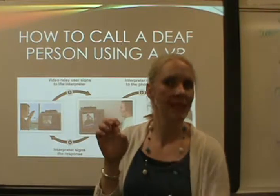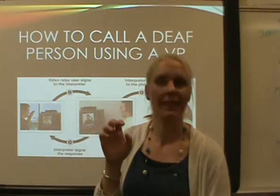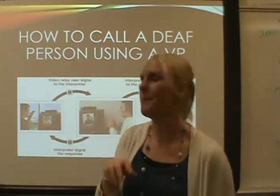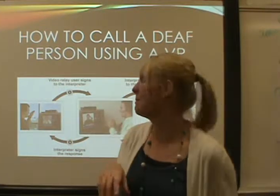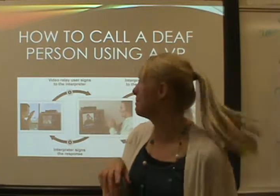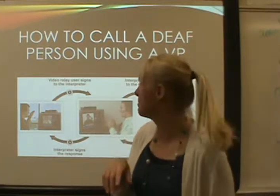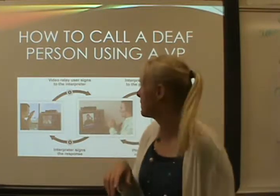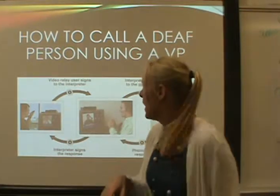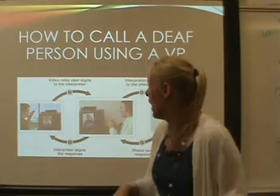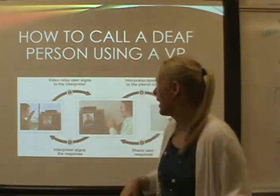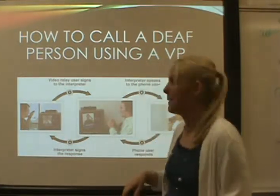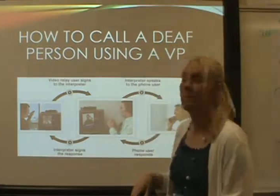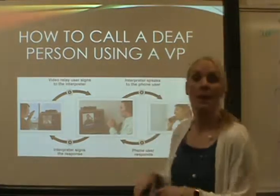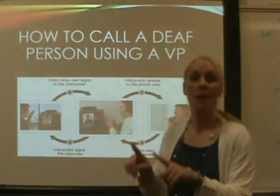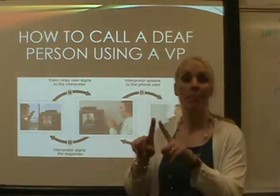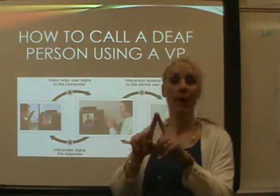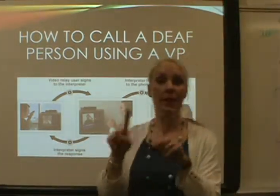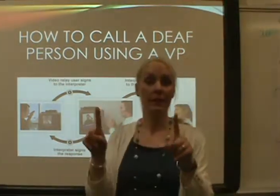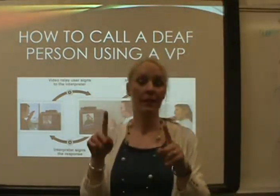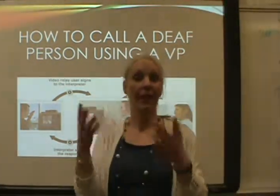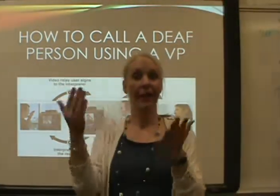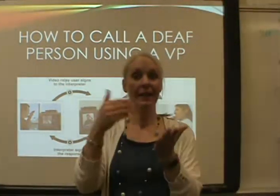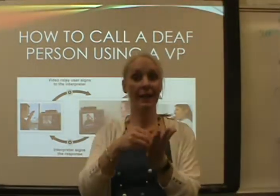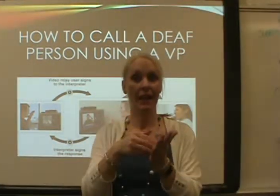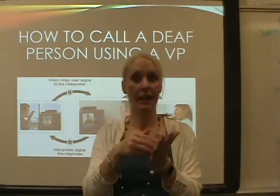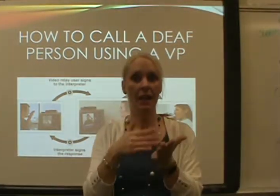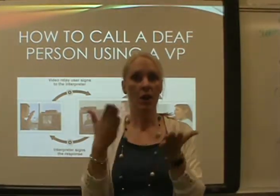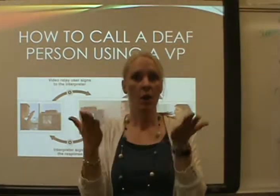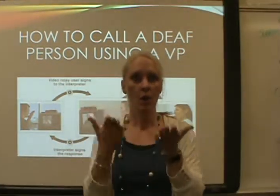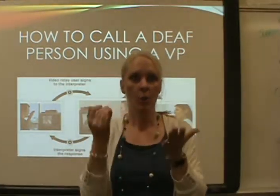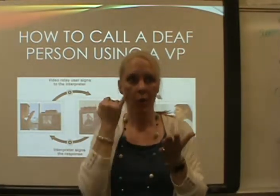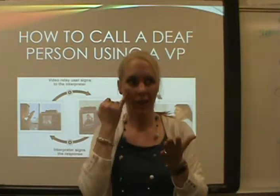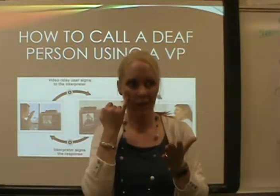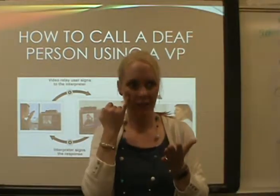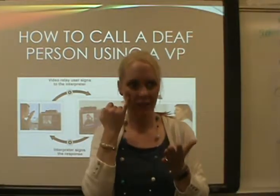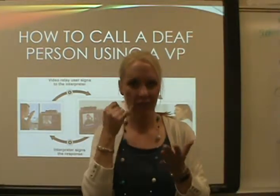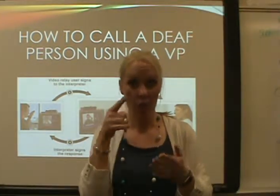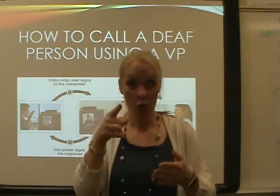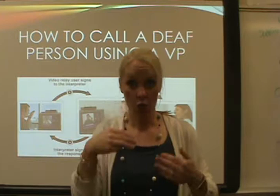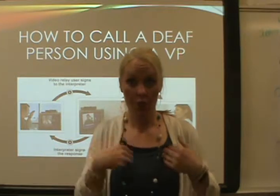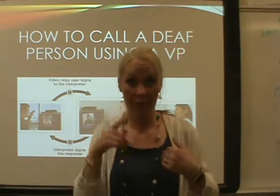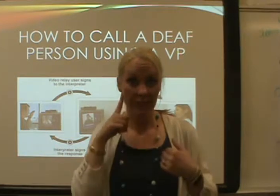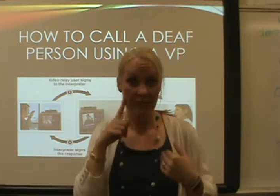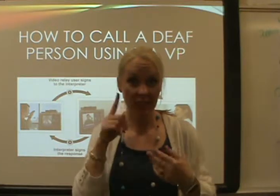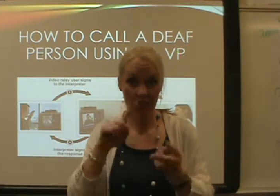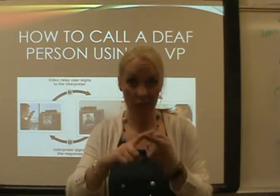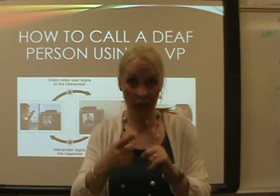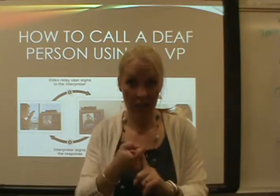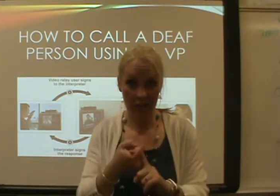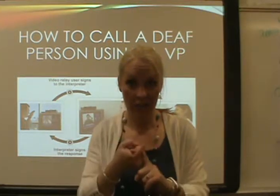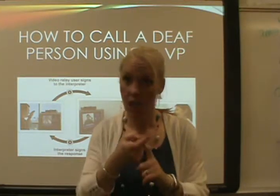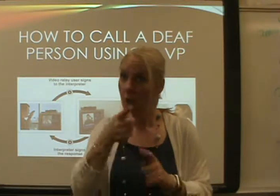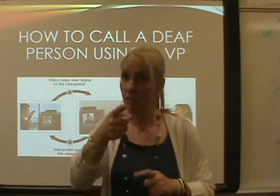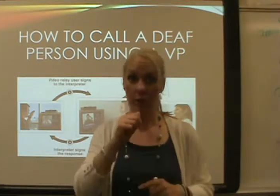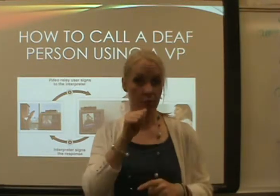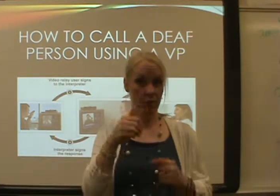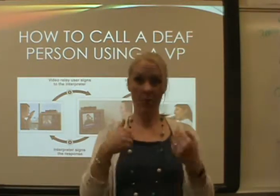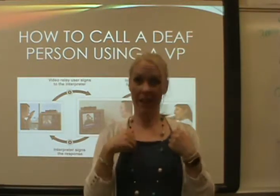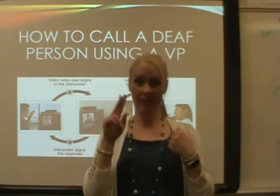that. All right. But again, what if you have a deaf friend, but you don't have a